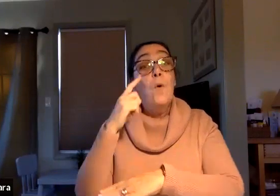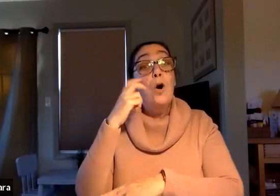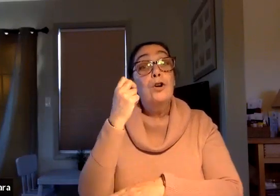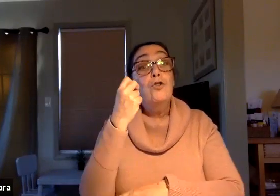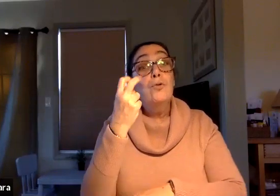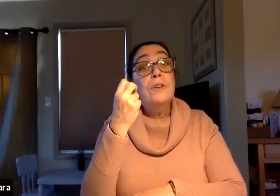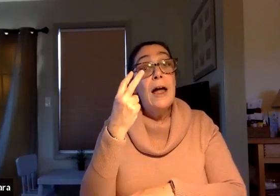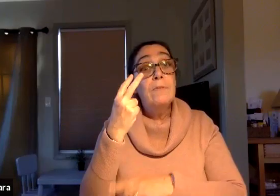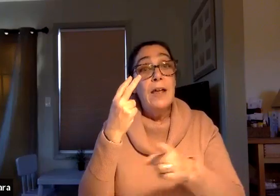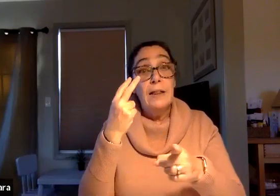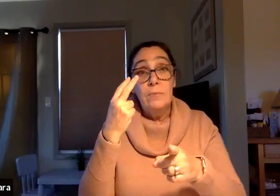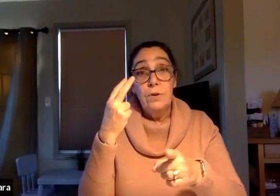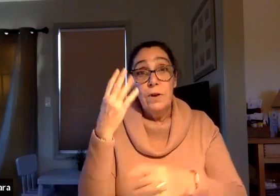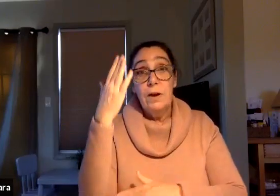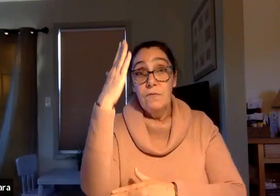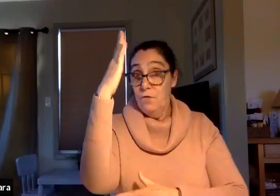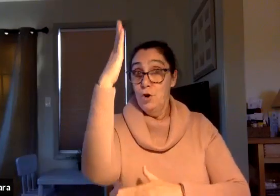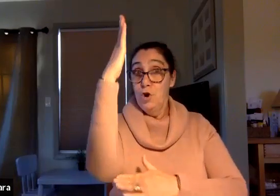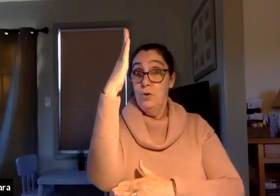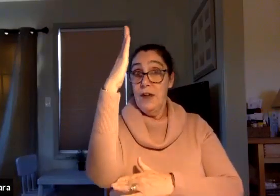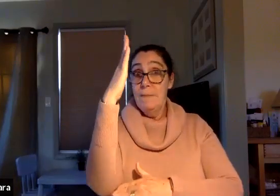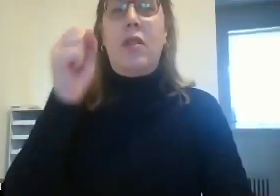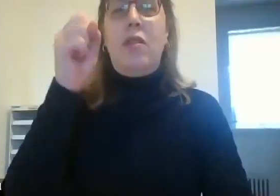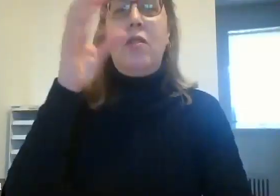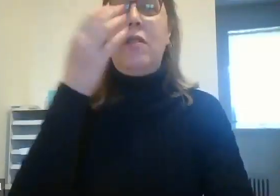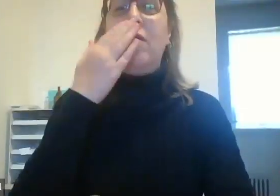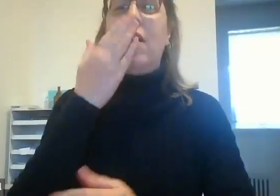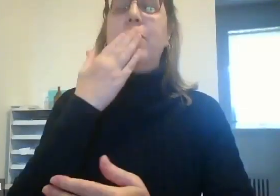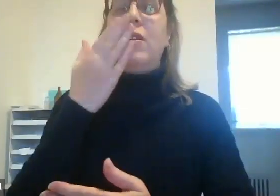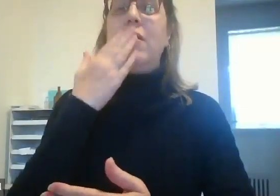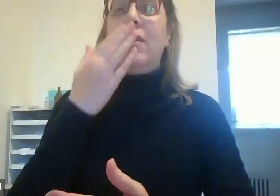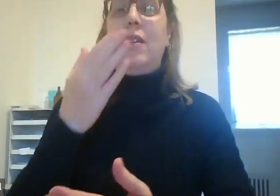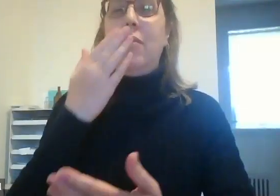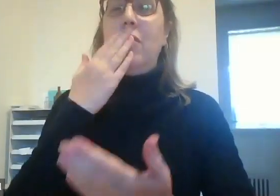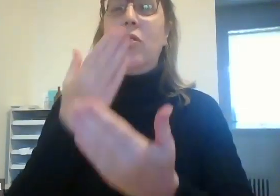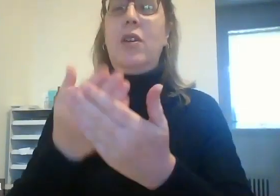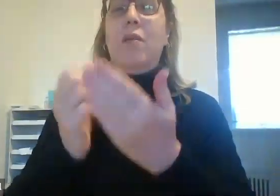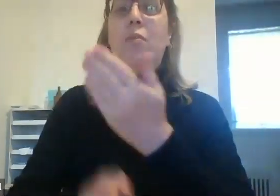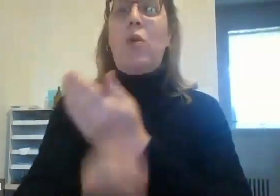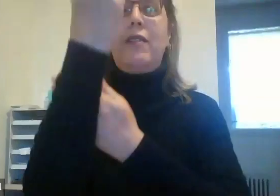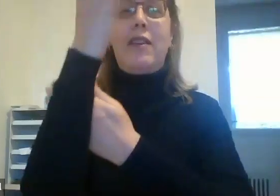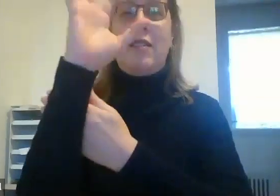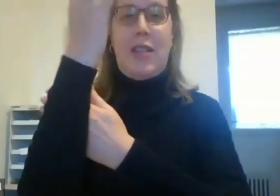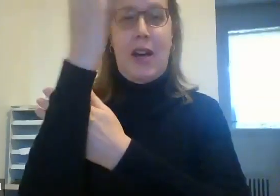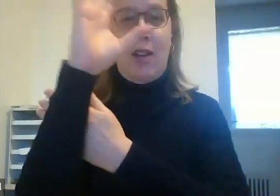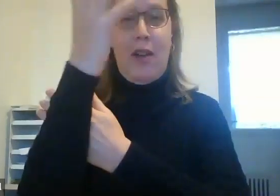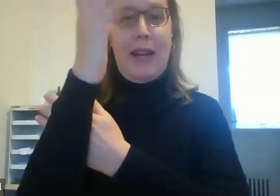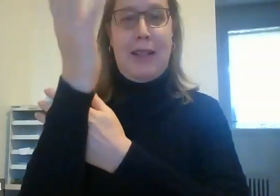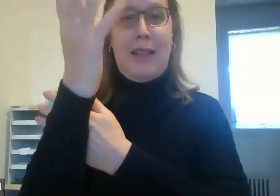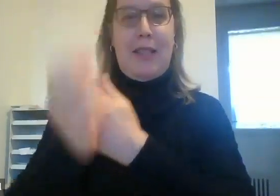For noontime, Sally, were you gonna, for noon? No, this is, I'm trying to, good morning. It's like the sun. Your hand is like the